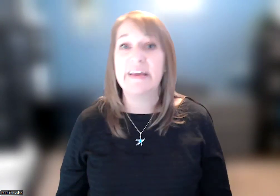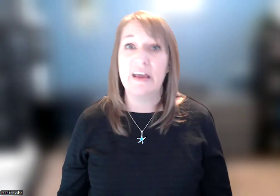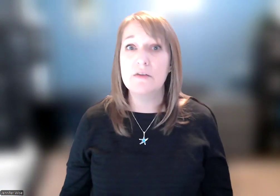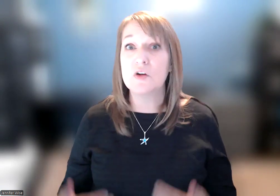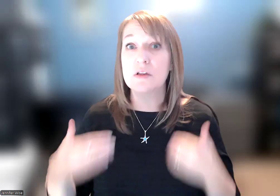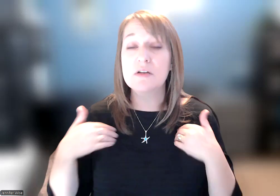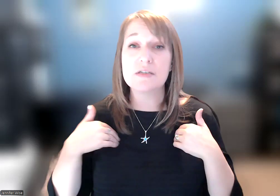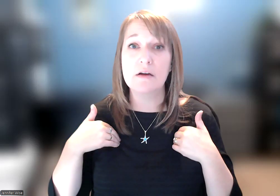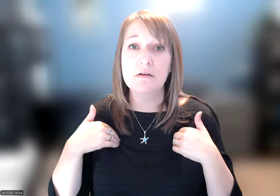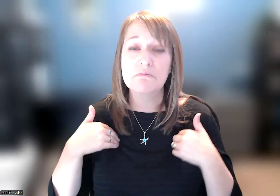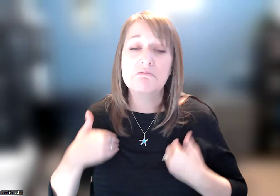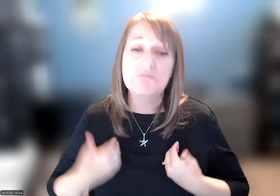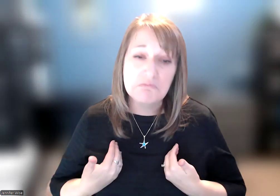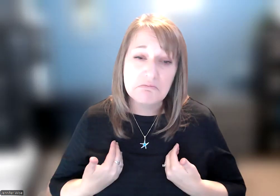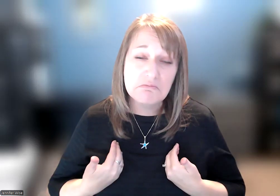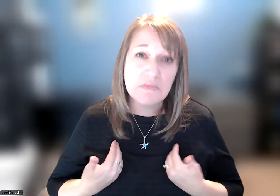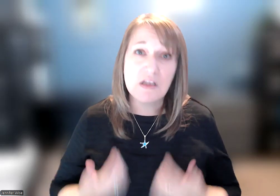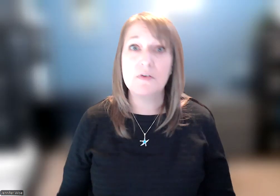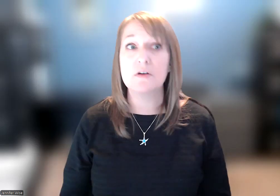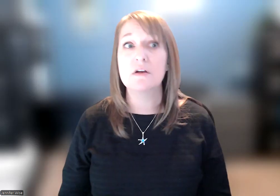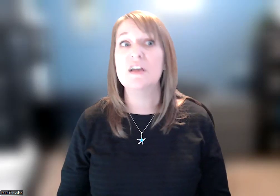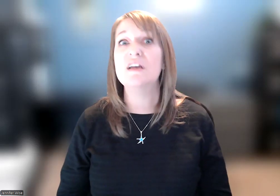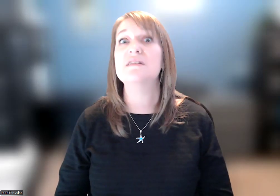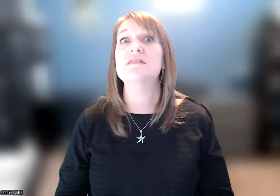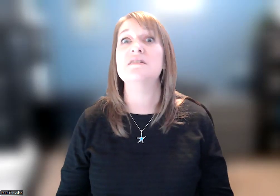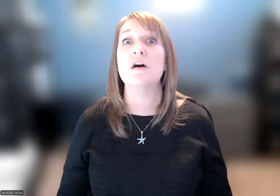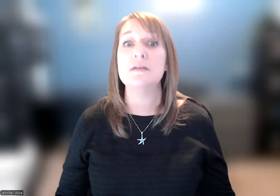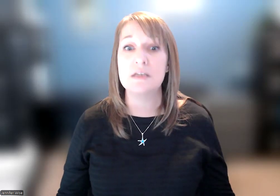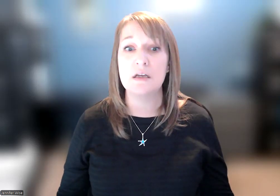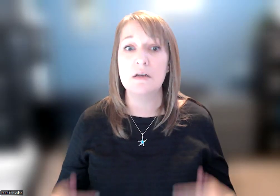Again, if you're a little tired, if you're exhausted,